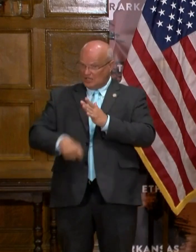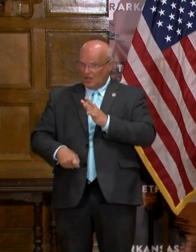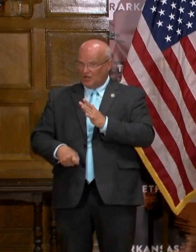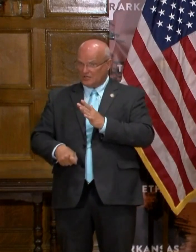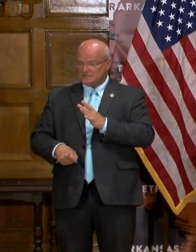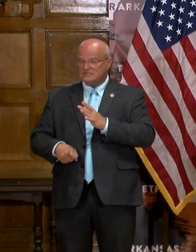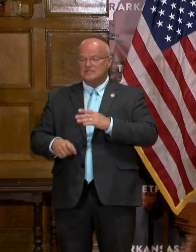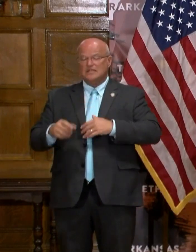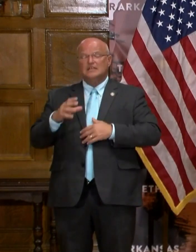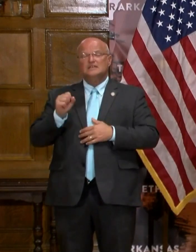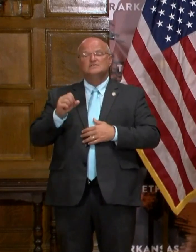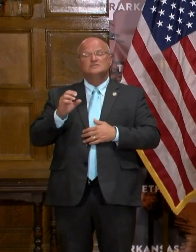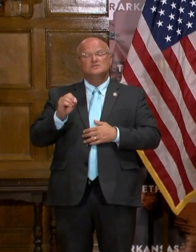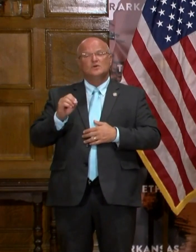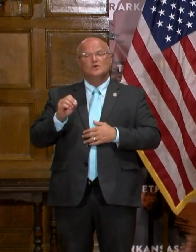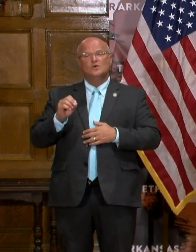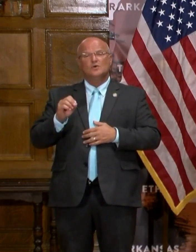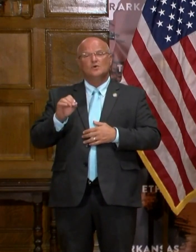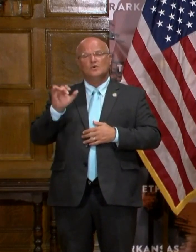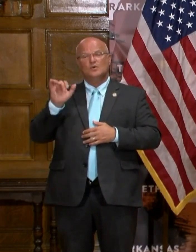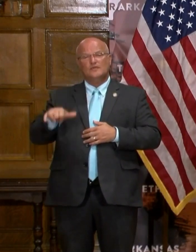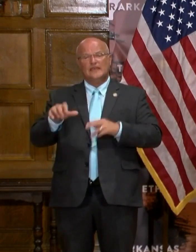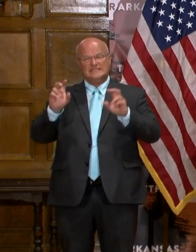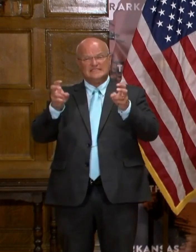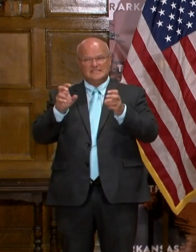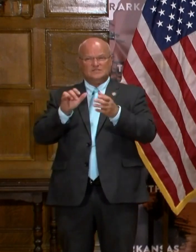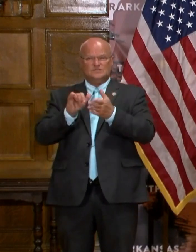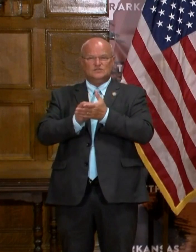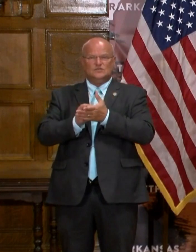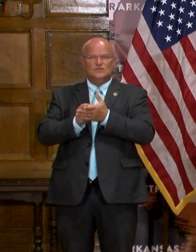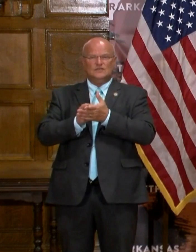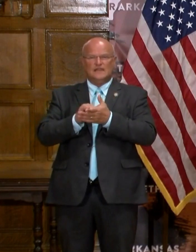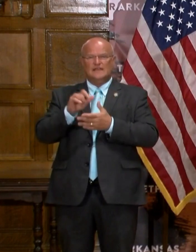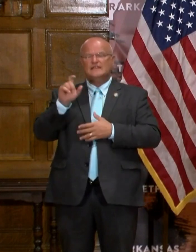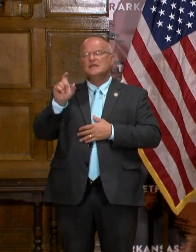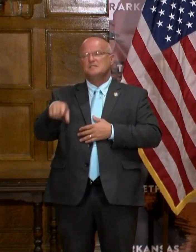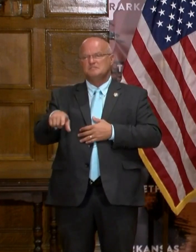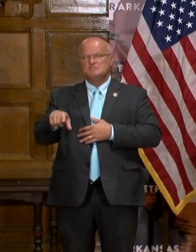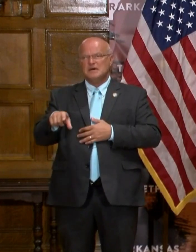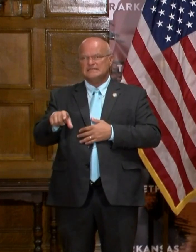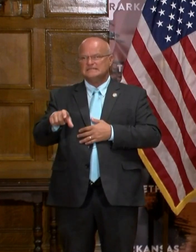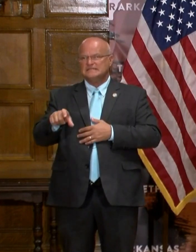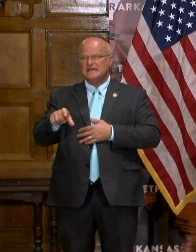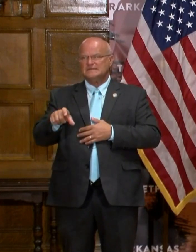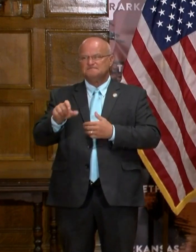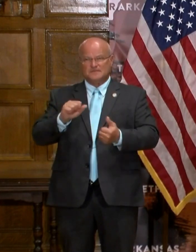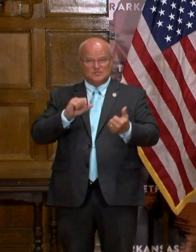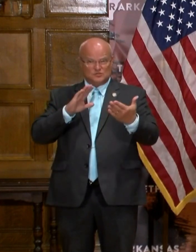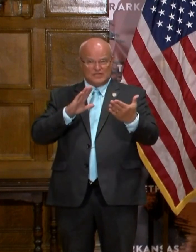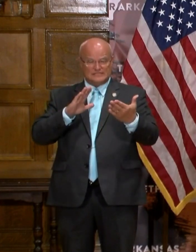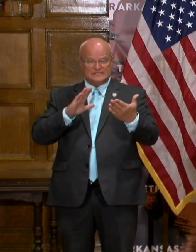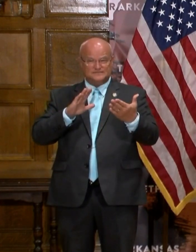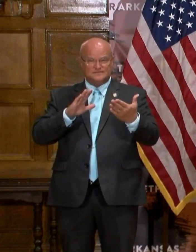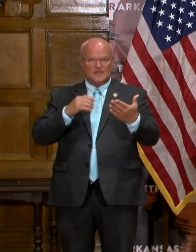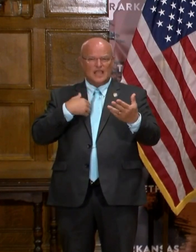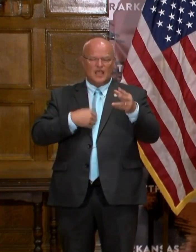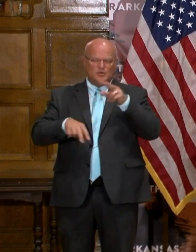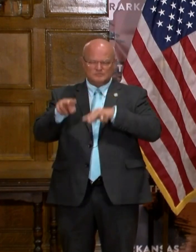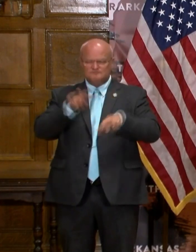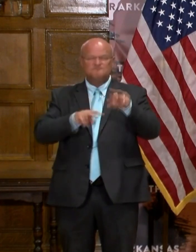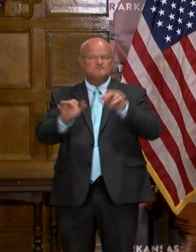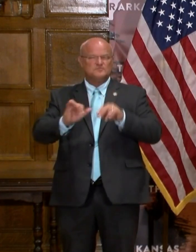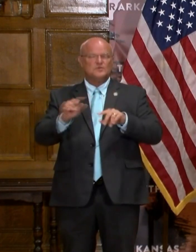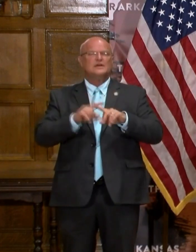cost, and so that's an issue that they have to address, and we'll look at it